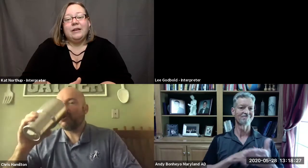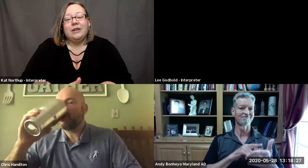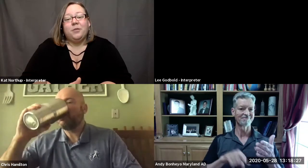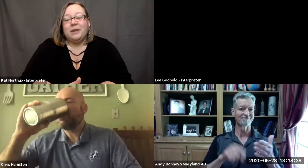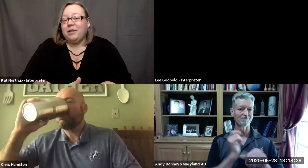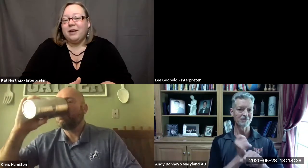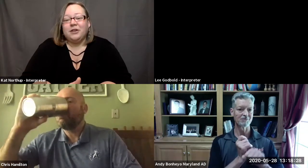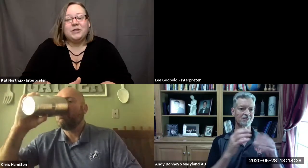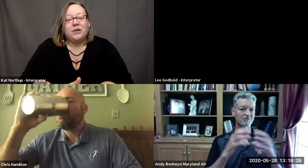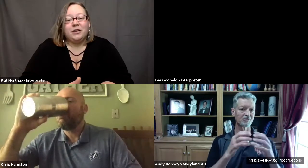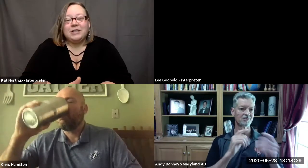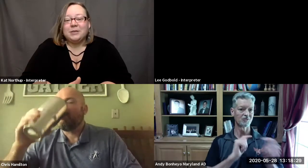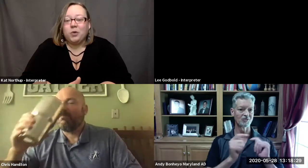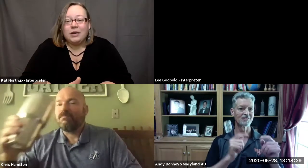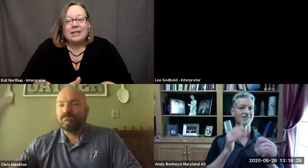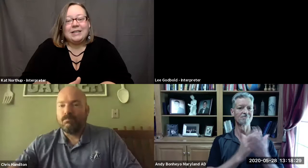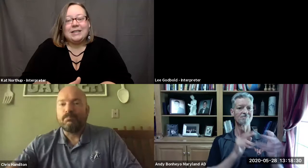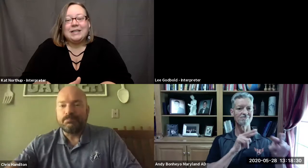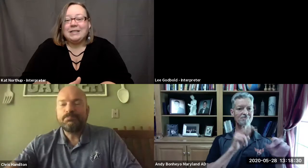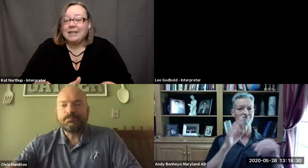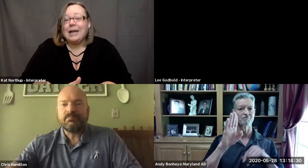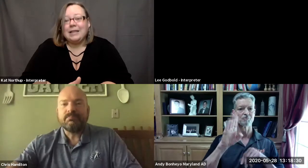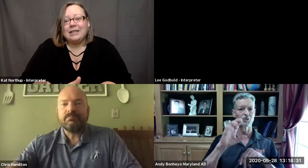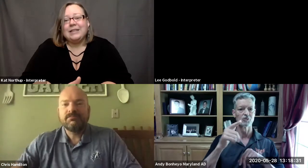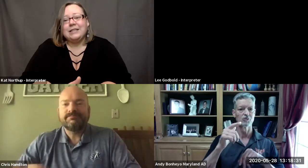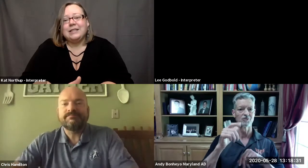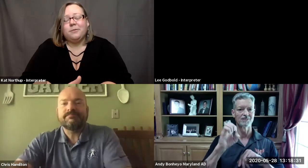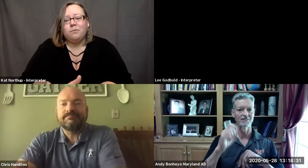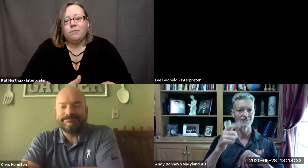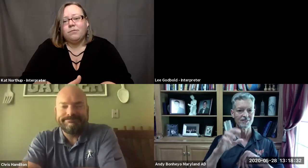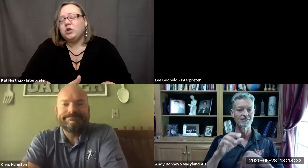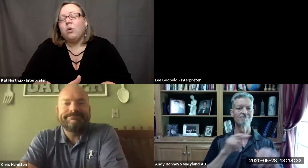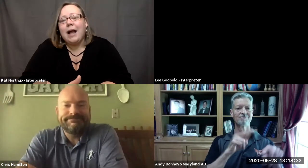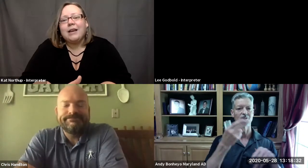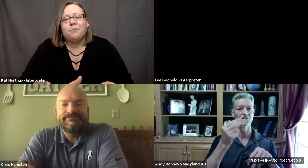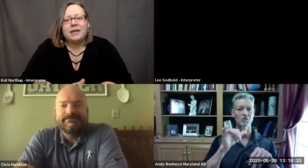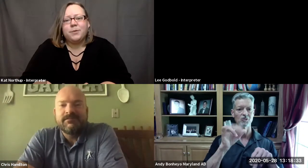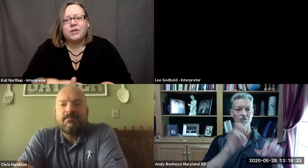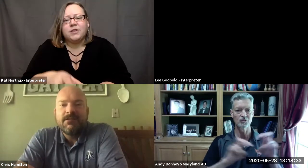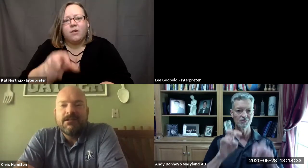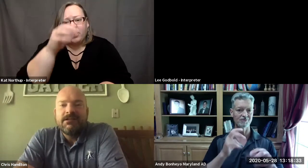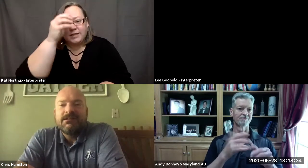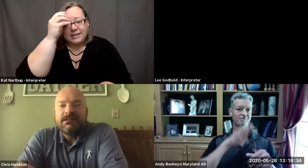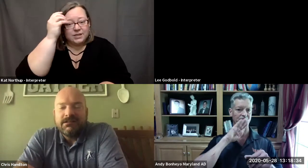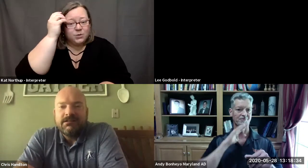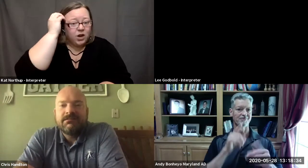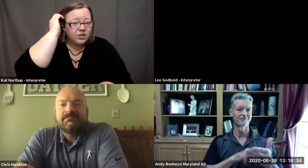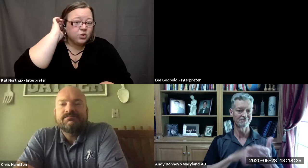You know, many players are disappointed and sad that these track and baseball, softball seasons were cut short